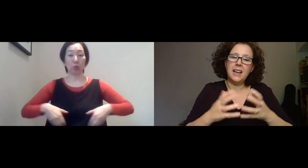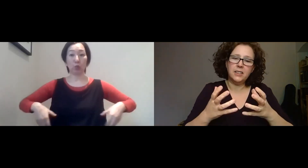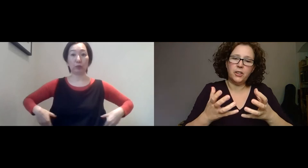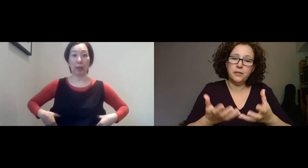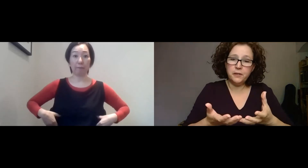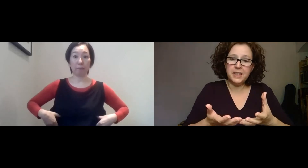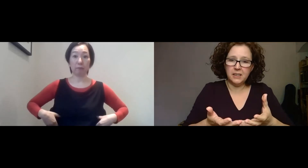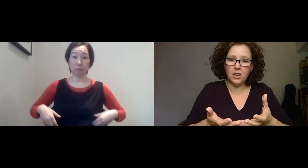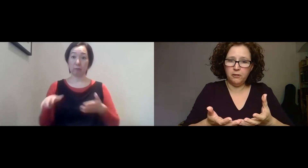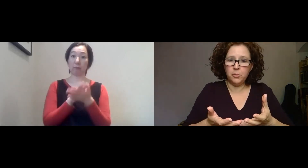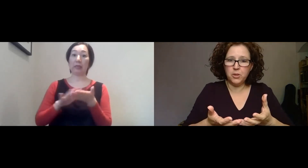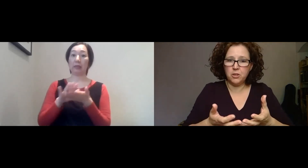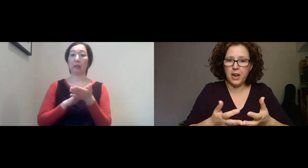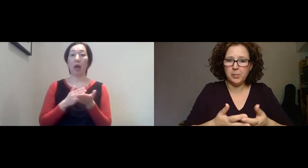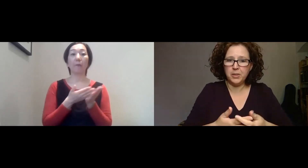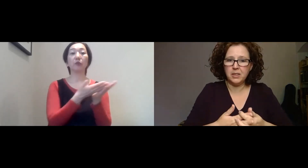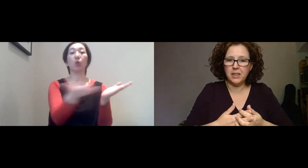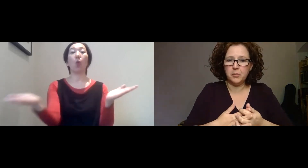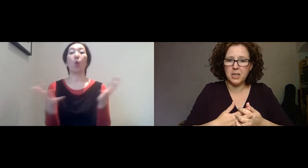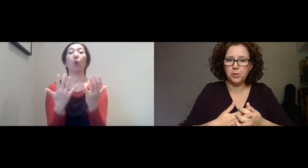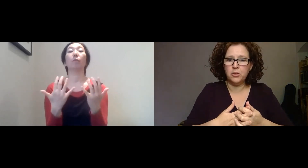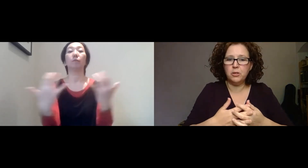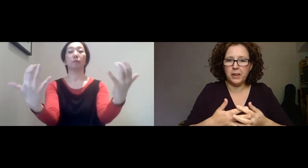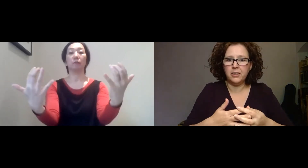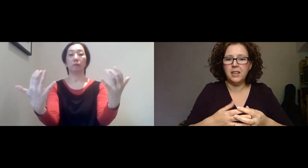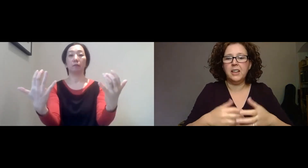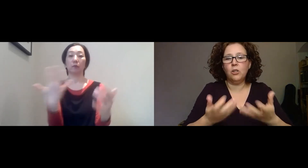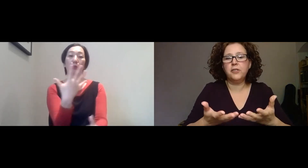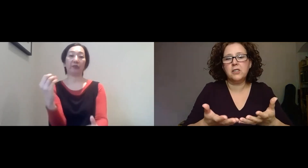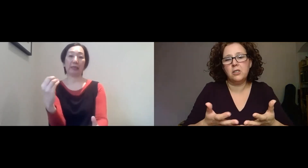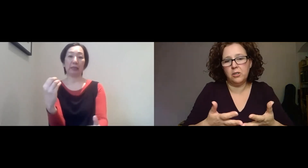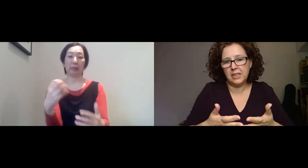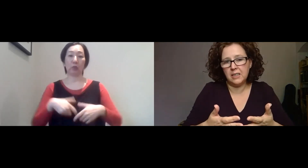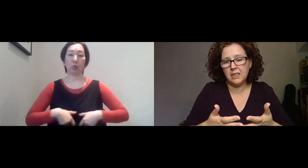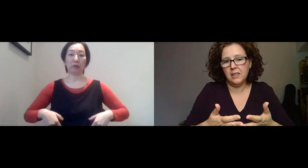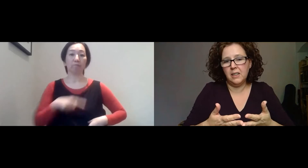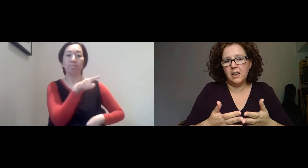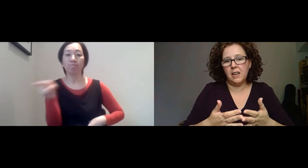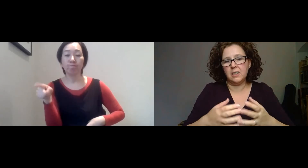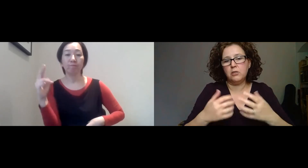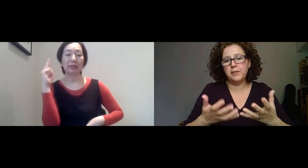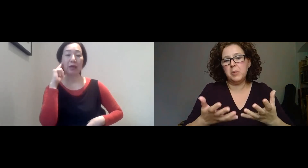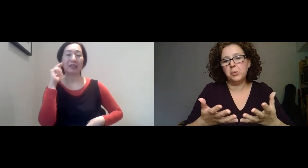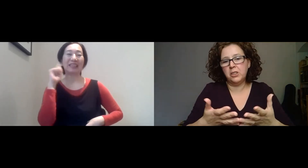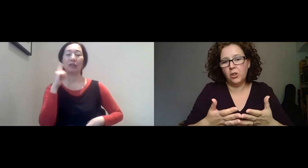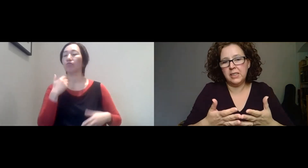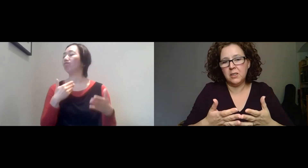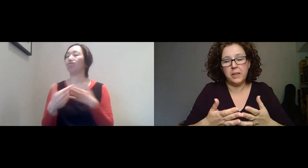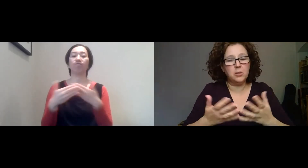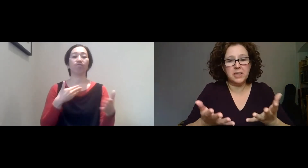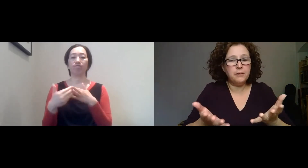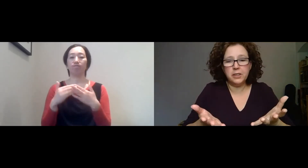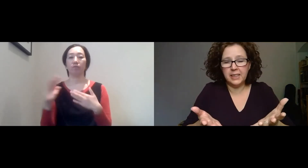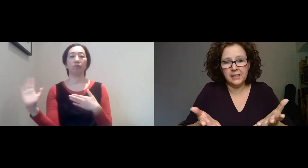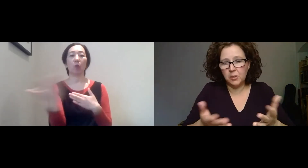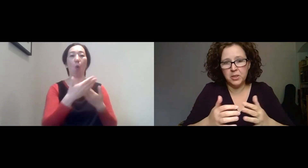I had around 50 of those straps that I was able to tour with and offer to the audience. So 50 people in the audience, whether they